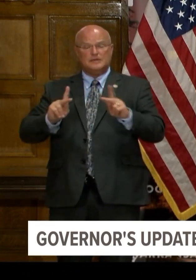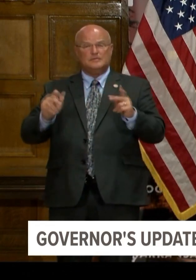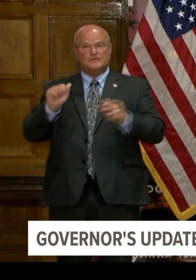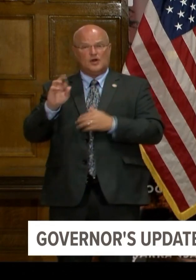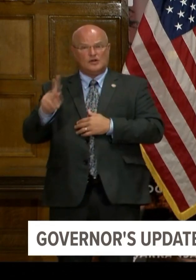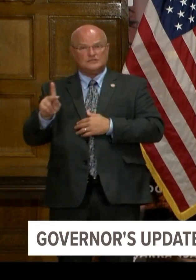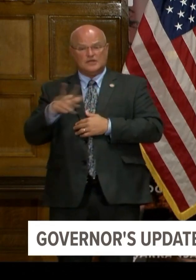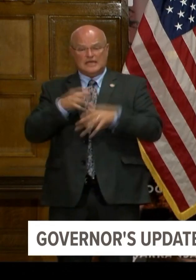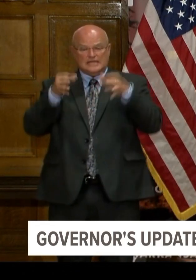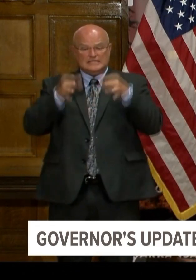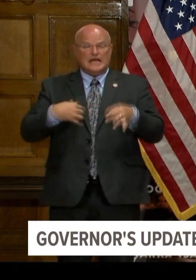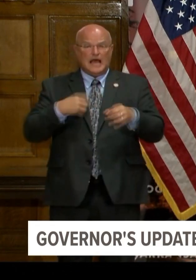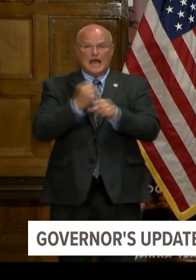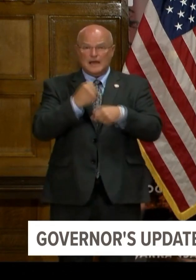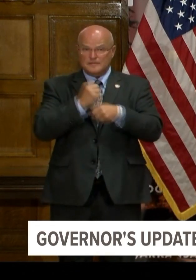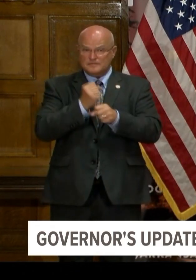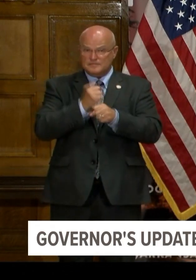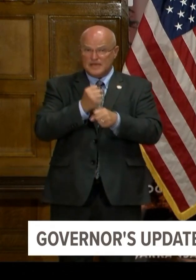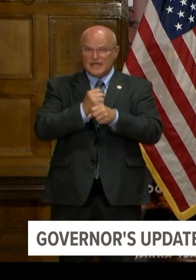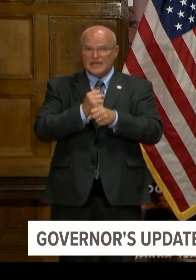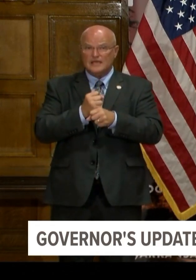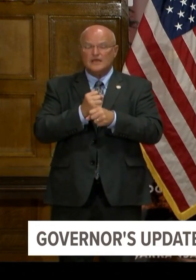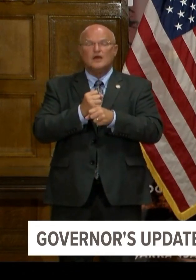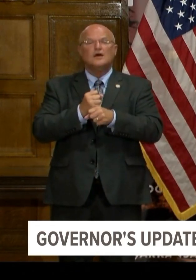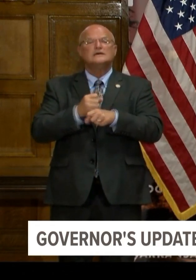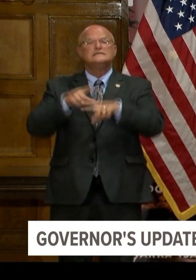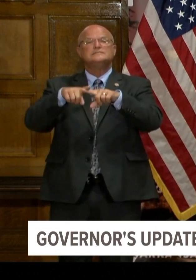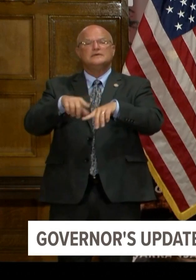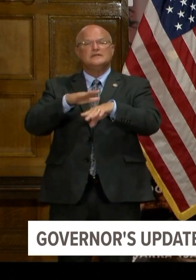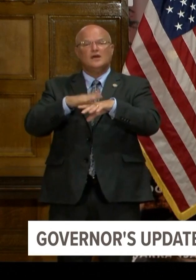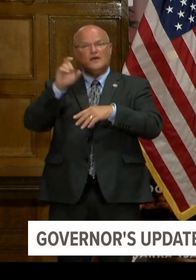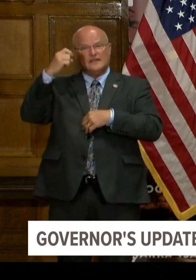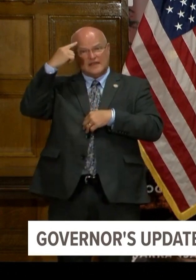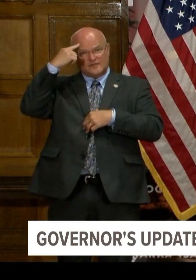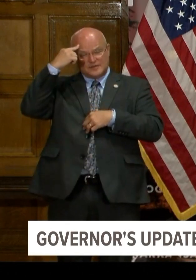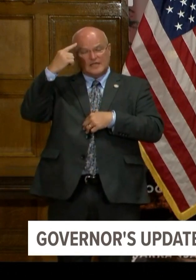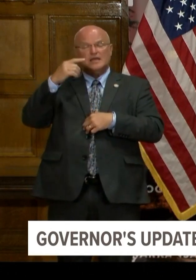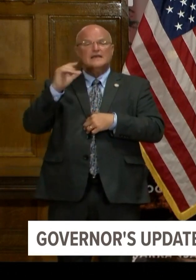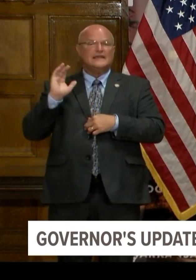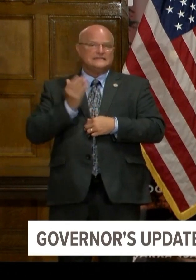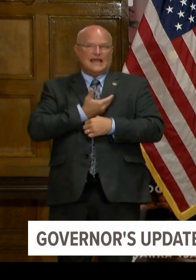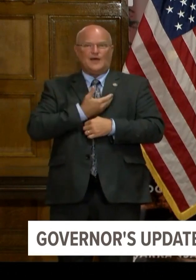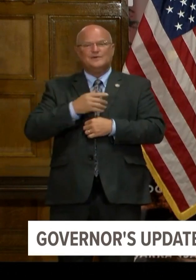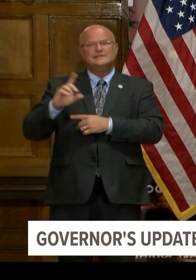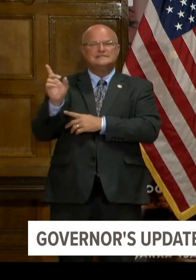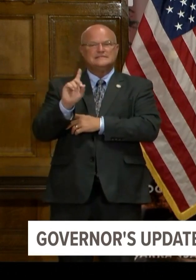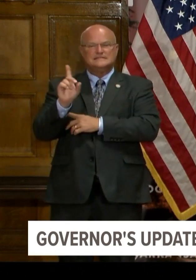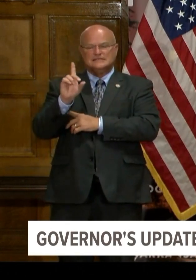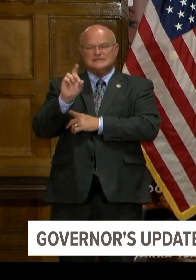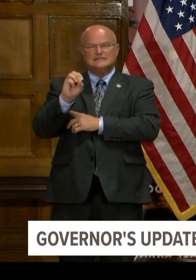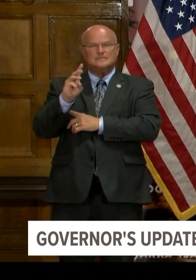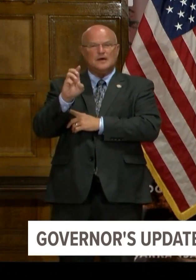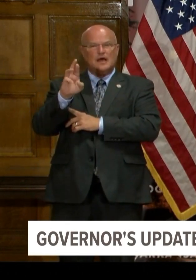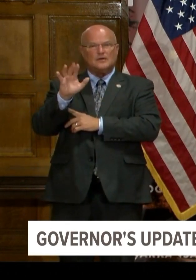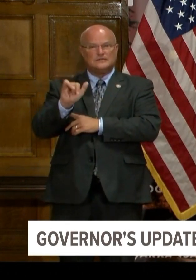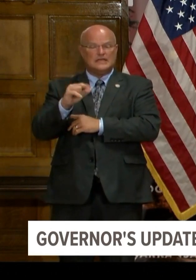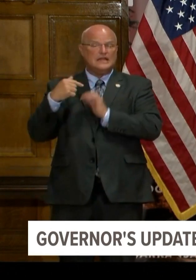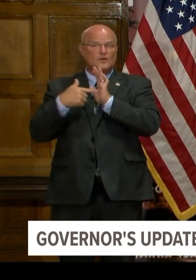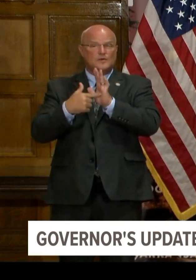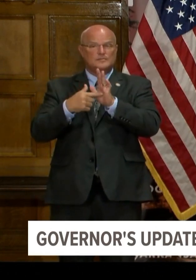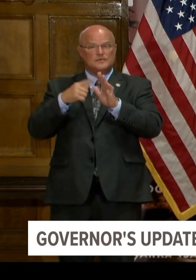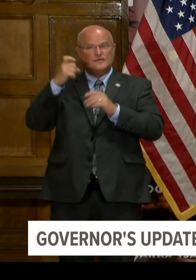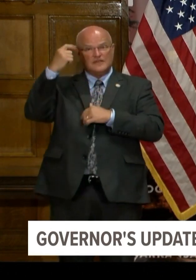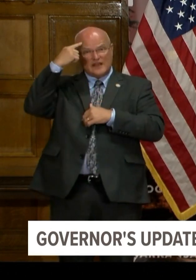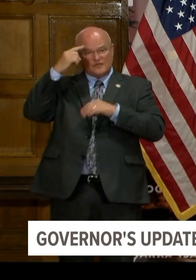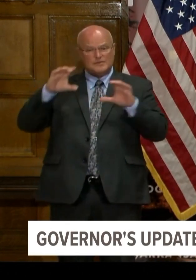Arkansas, and the decisions I make are accountable to them. That's democracy and our representative government in